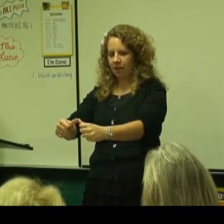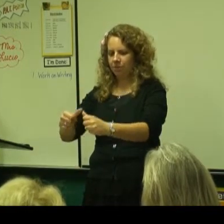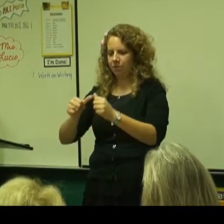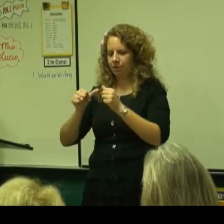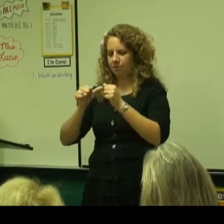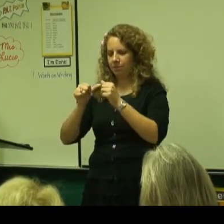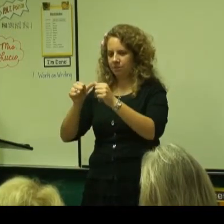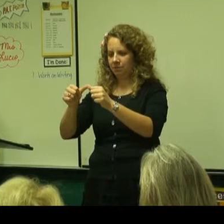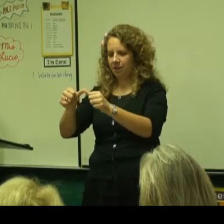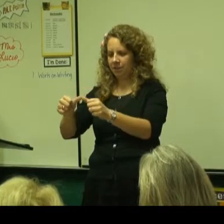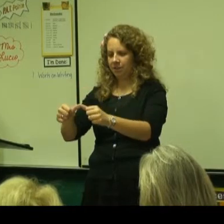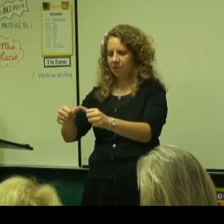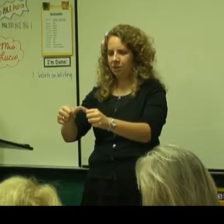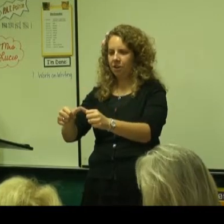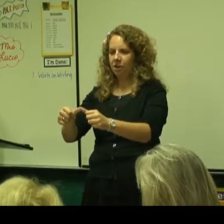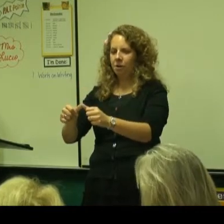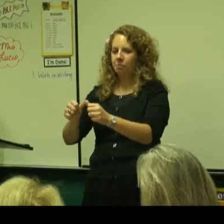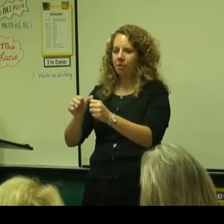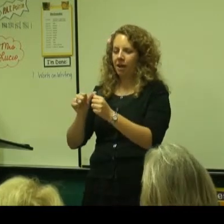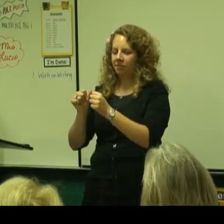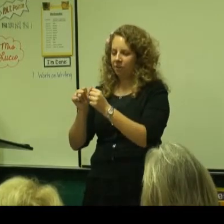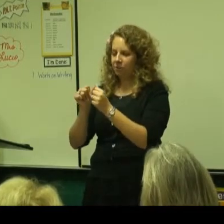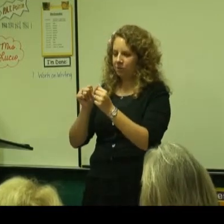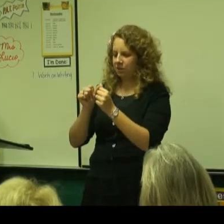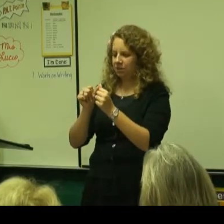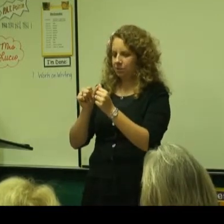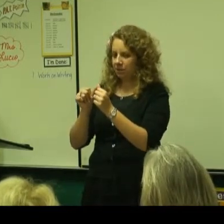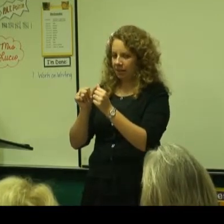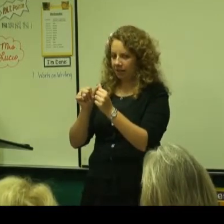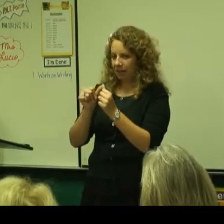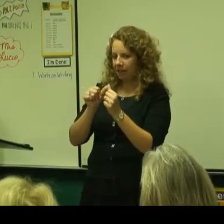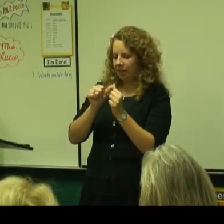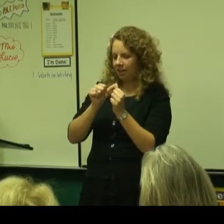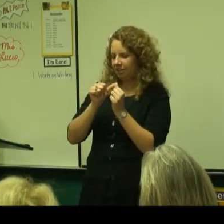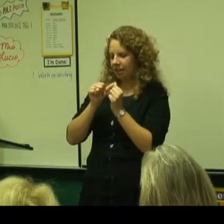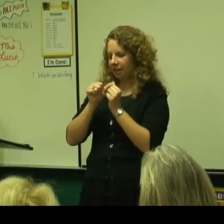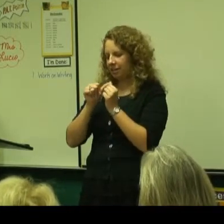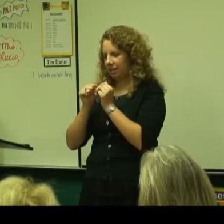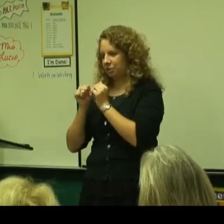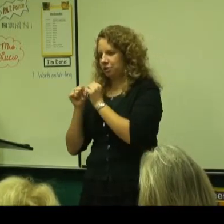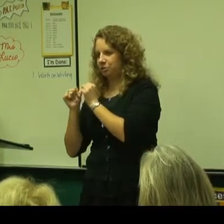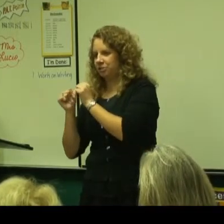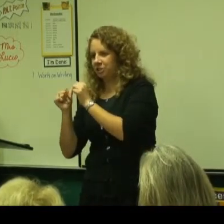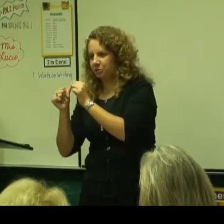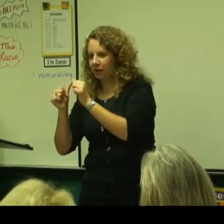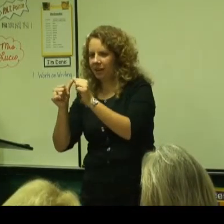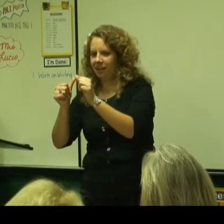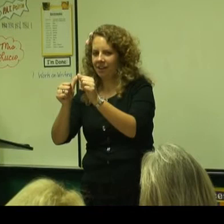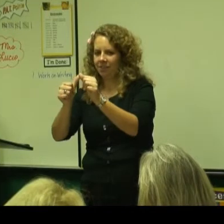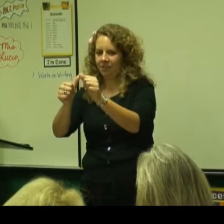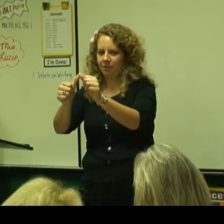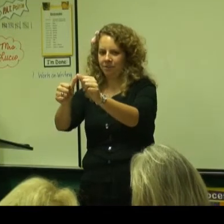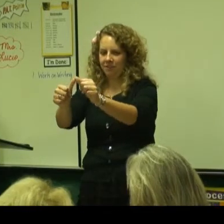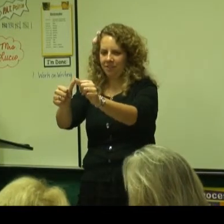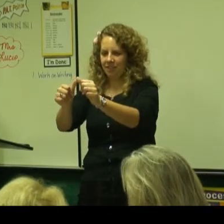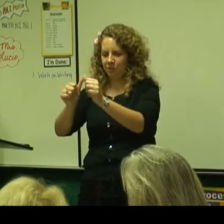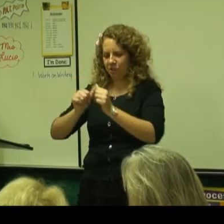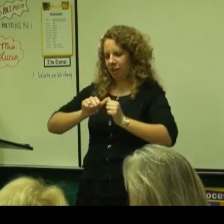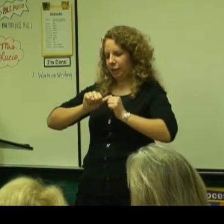with your thumbs kind of together. But I've also seen this one that I like. They kind of like do it this way and then it goes off to the side. So it's not like a